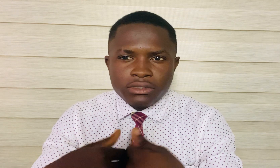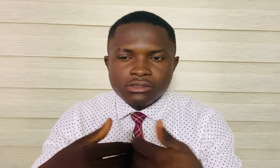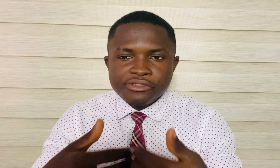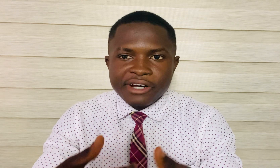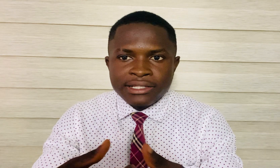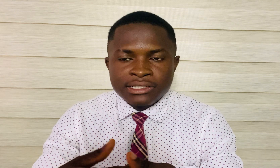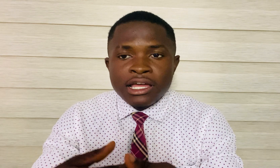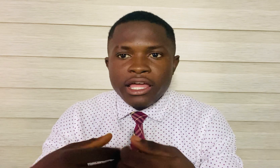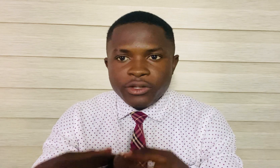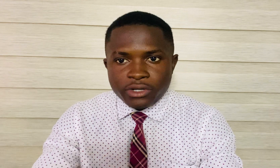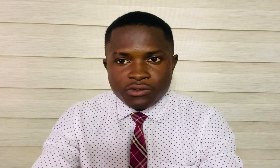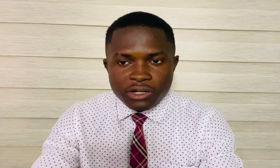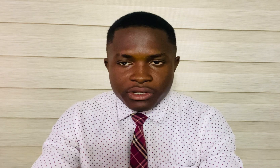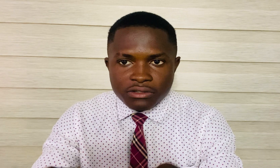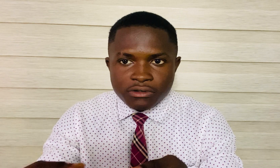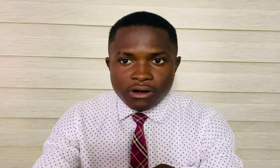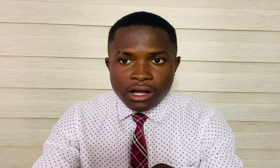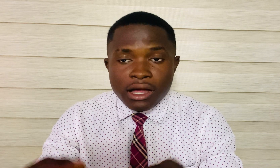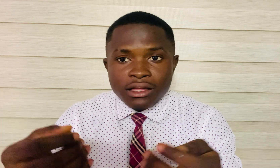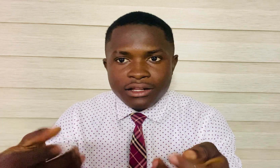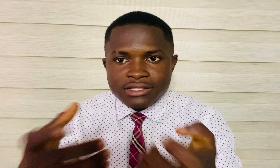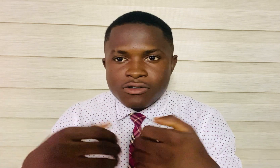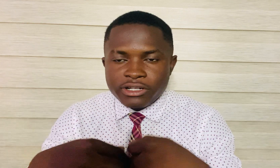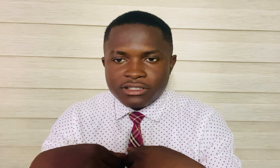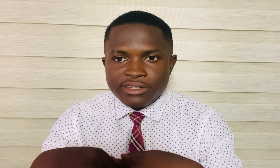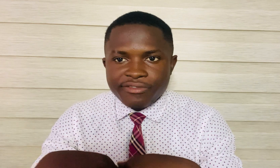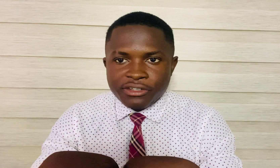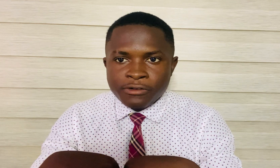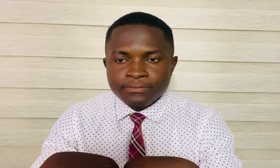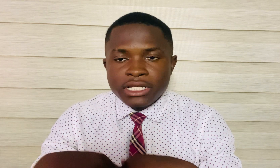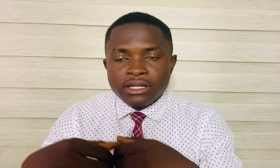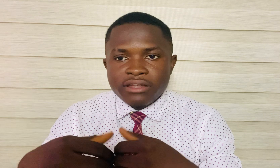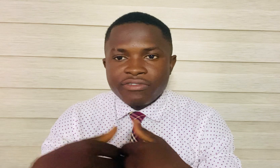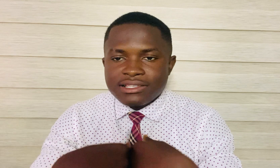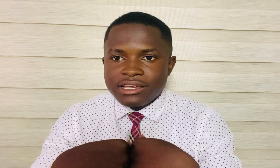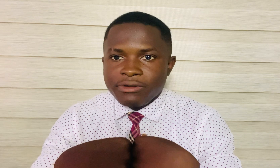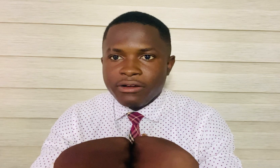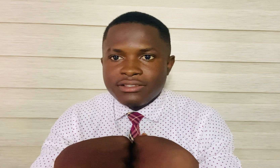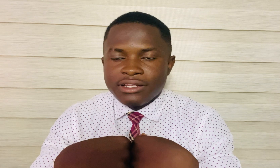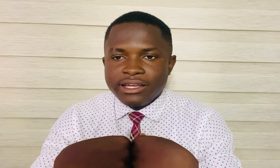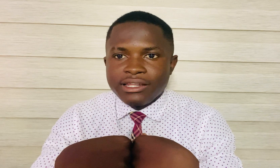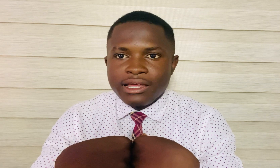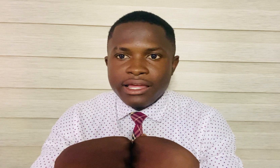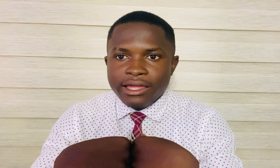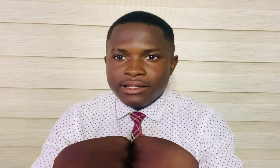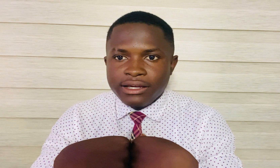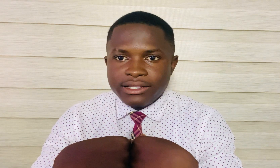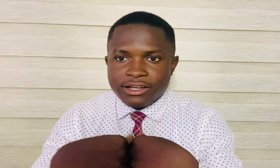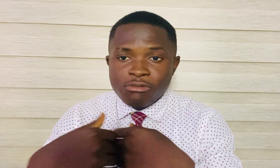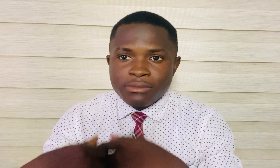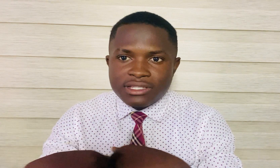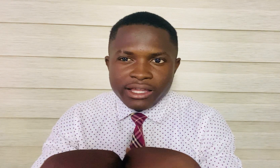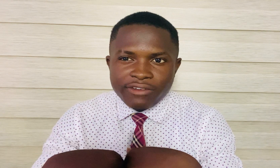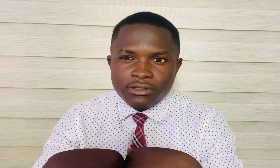do right and which one we do wrong. Let's go on into the video. The first sign we are going to learn, and it's a common mistake I have